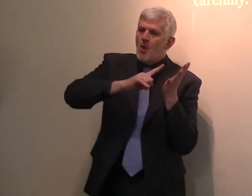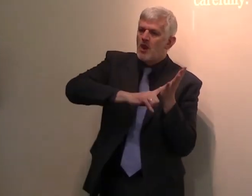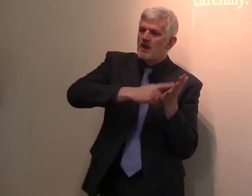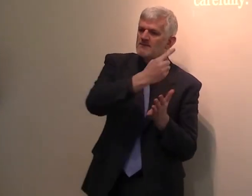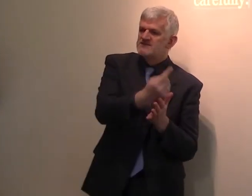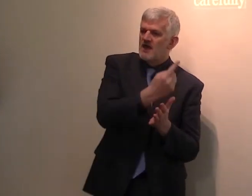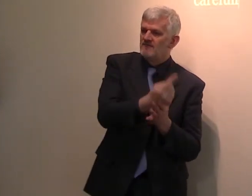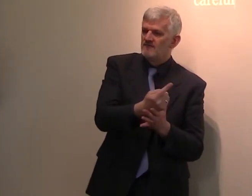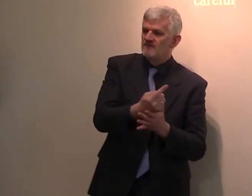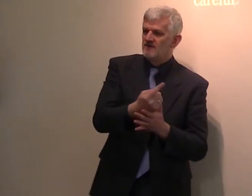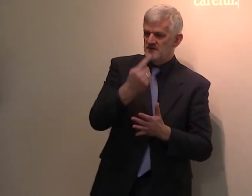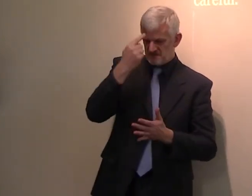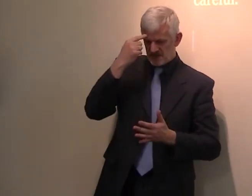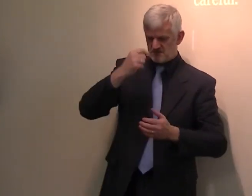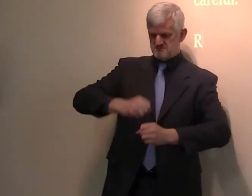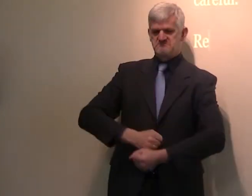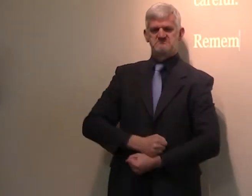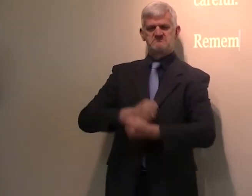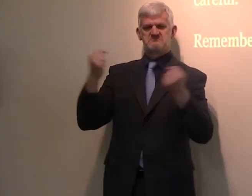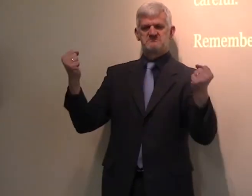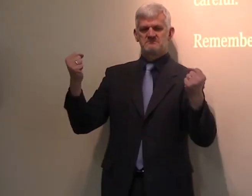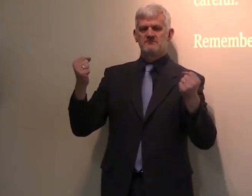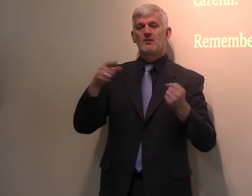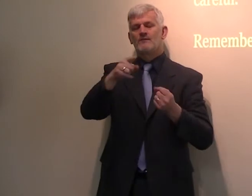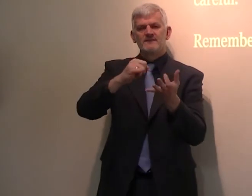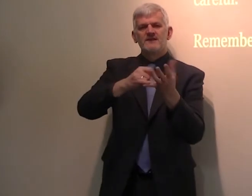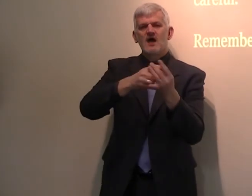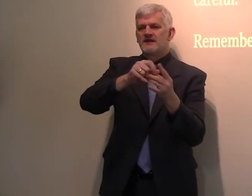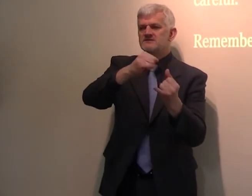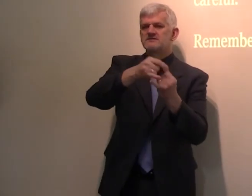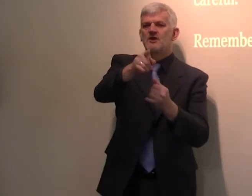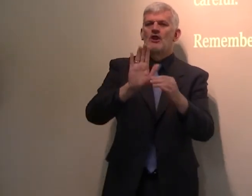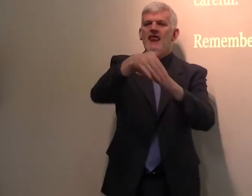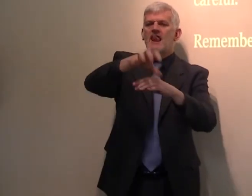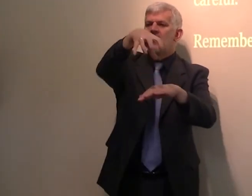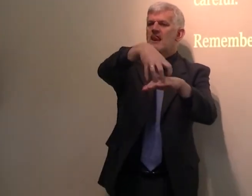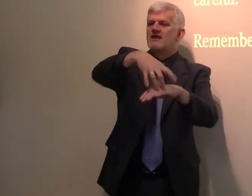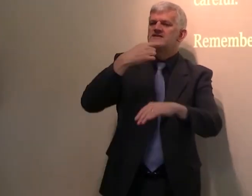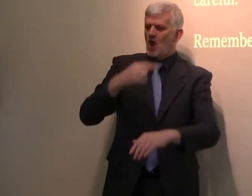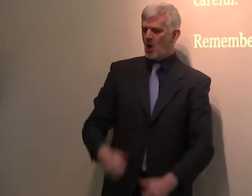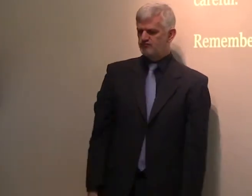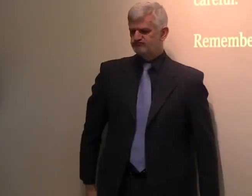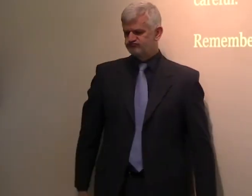hill. Oh, the hill will protect us. The mountains will protect us. But unless the Lord protects